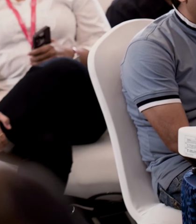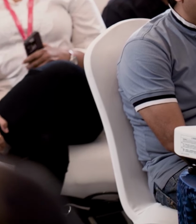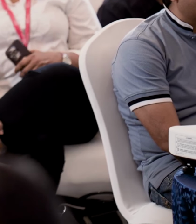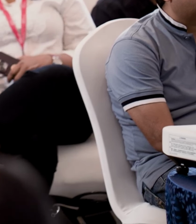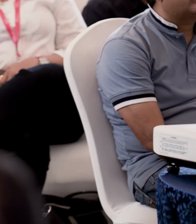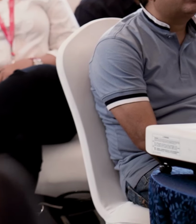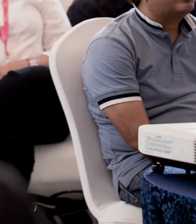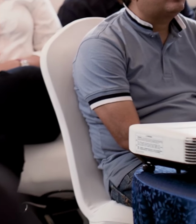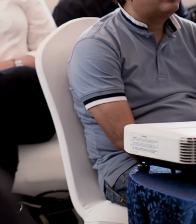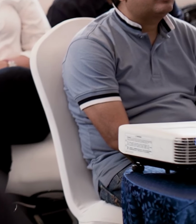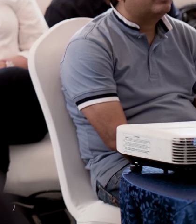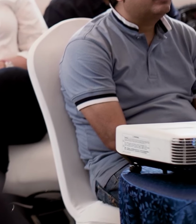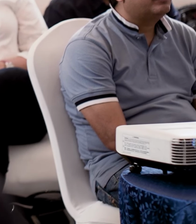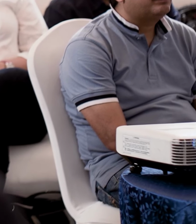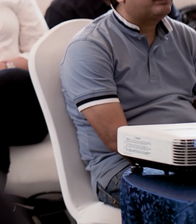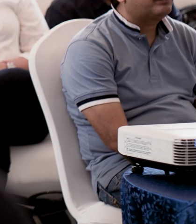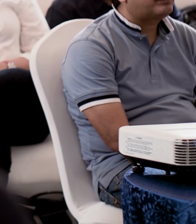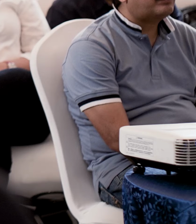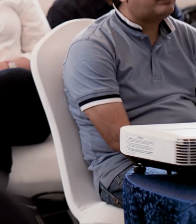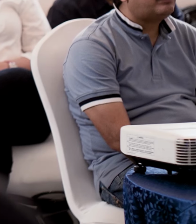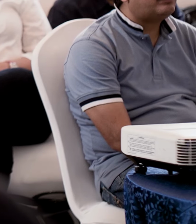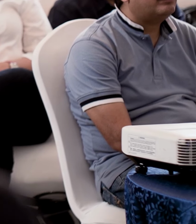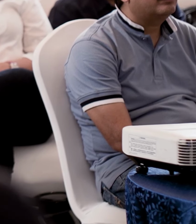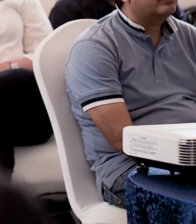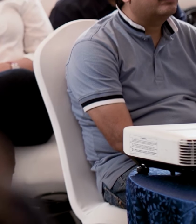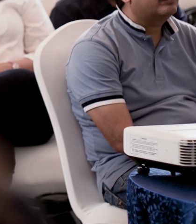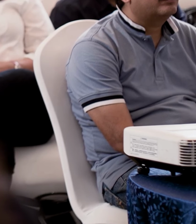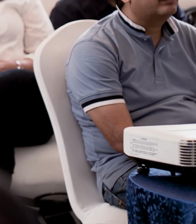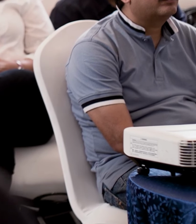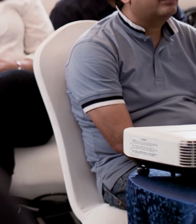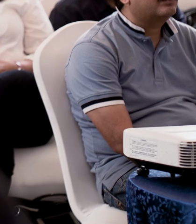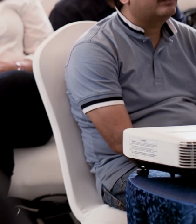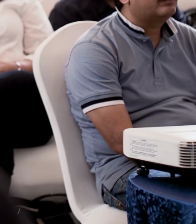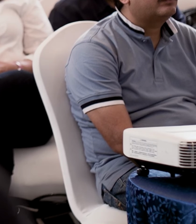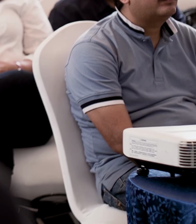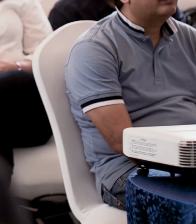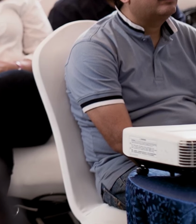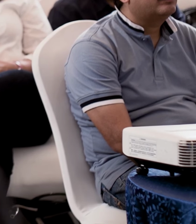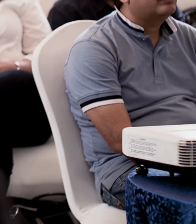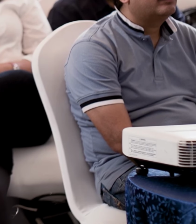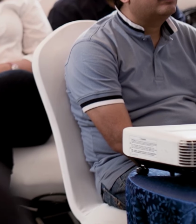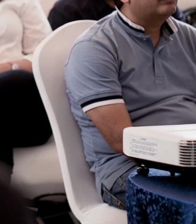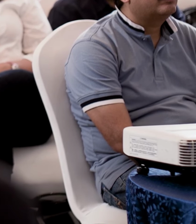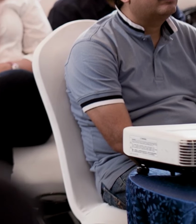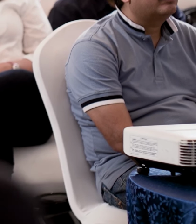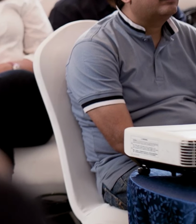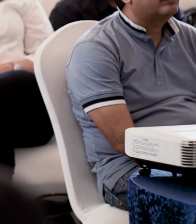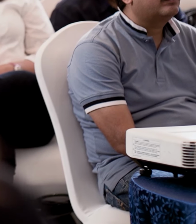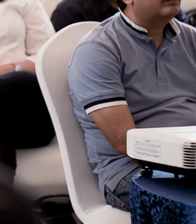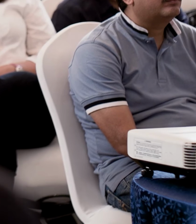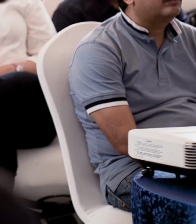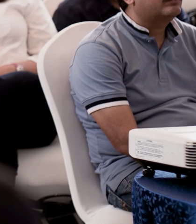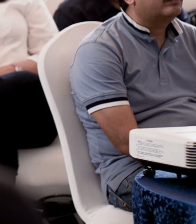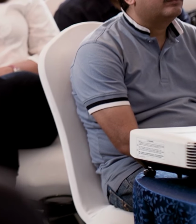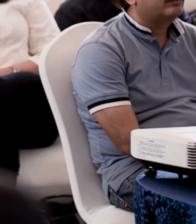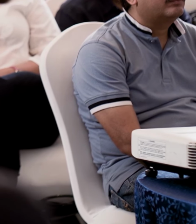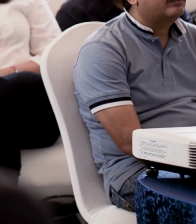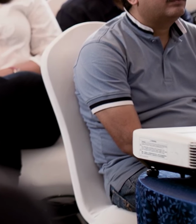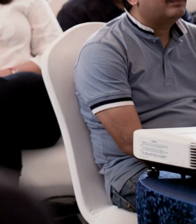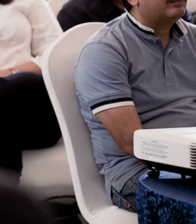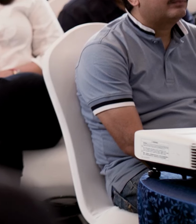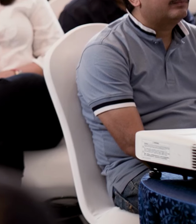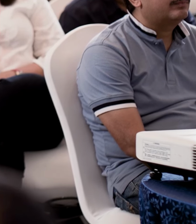curricula, right? So this is a typical computing education research problem. And of course, we can solve this at a higher